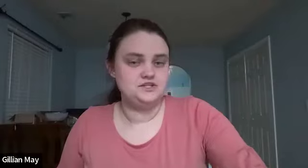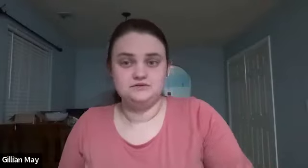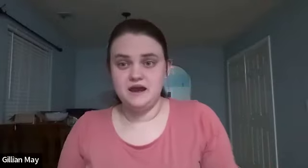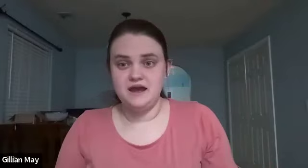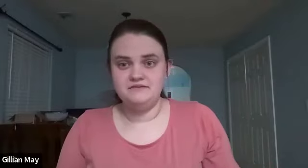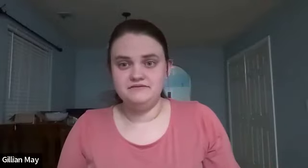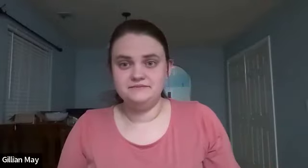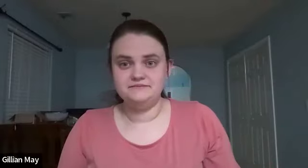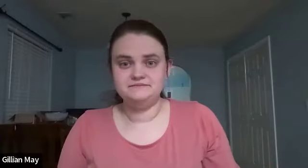Giraffe,